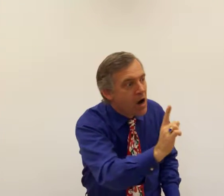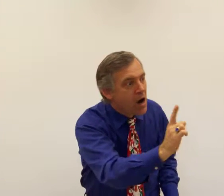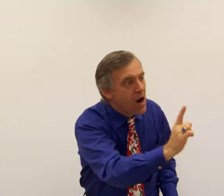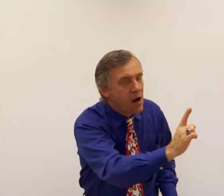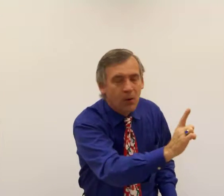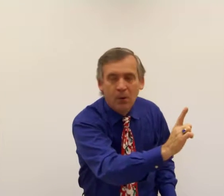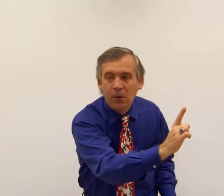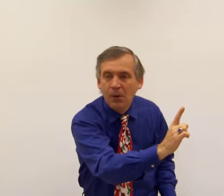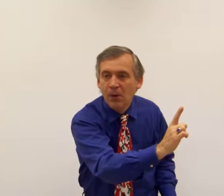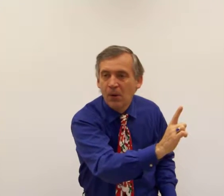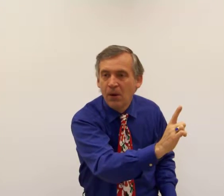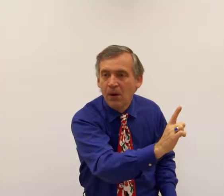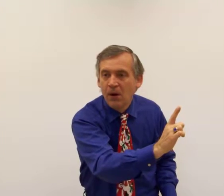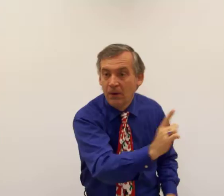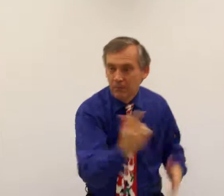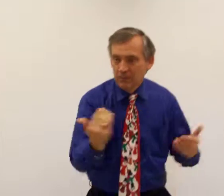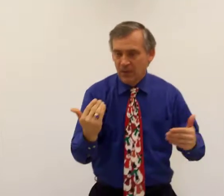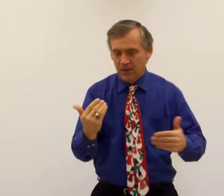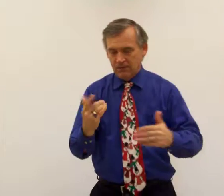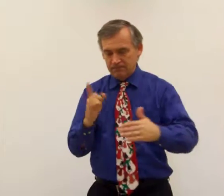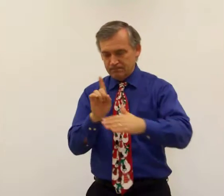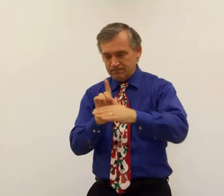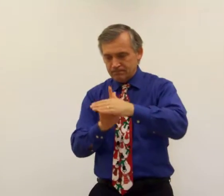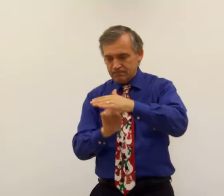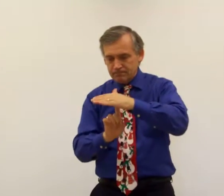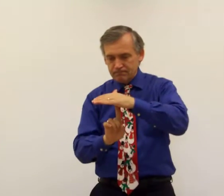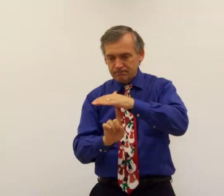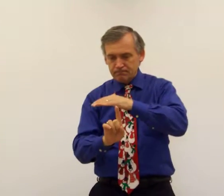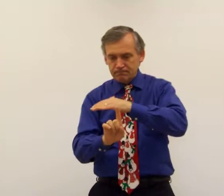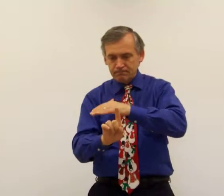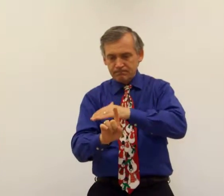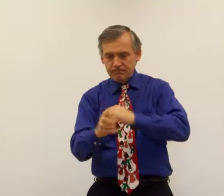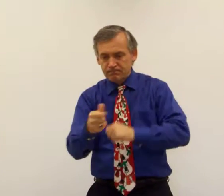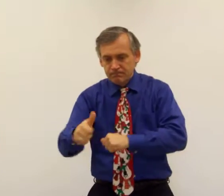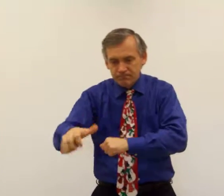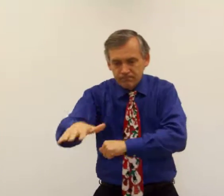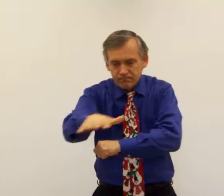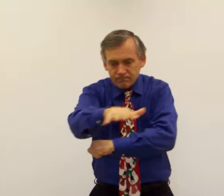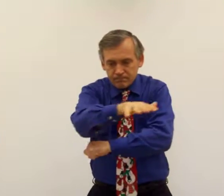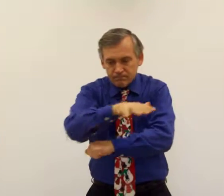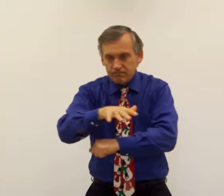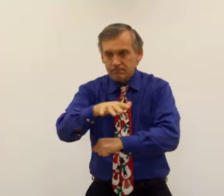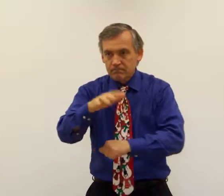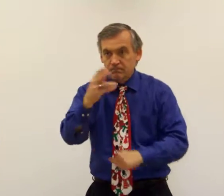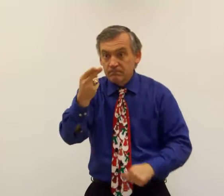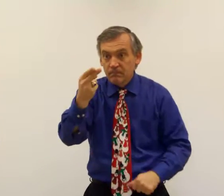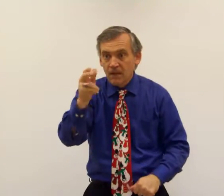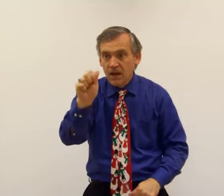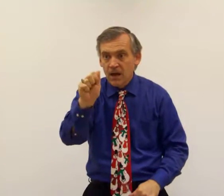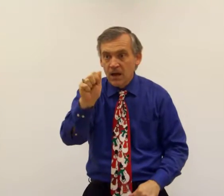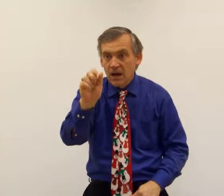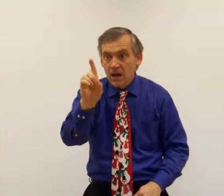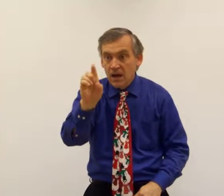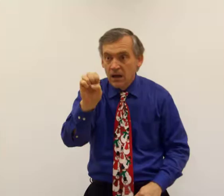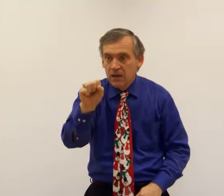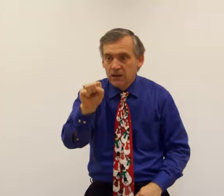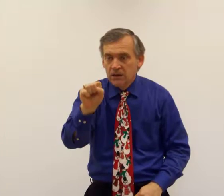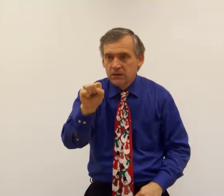As he entered the land of Hades, the pale ghosts came after him like great,